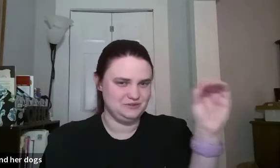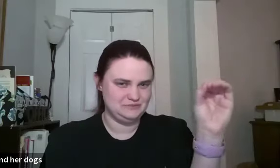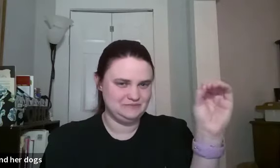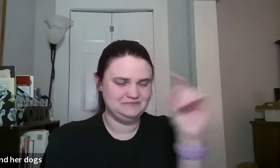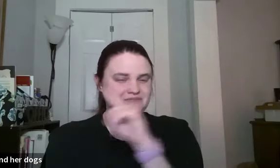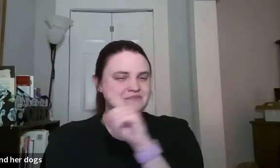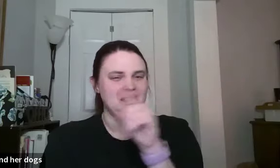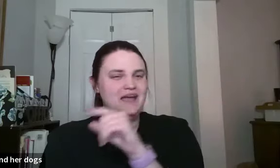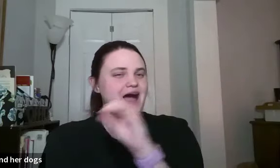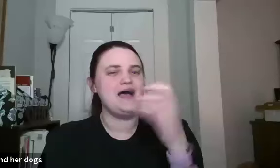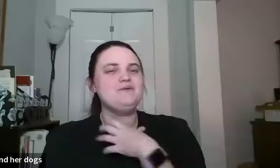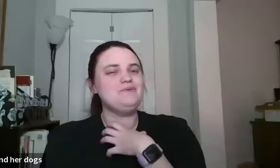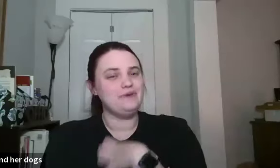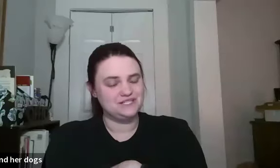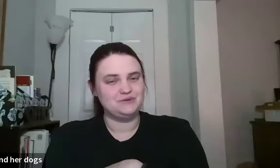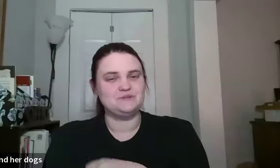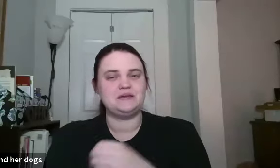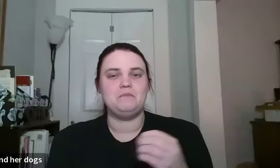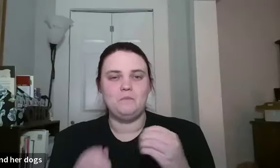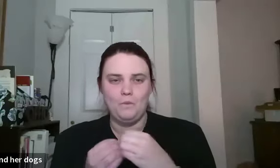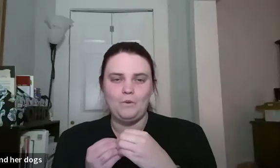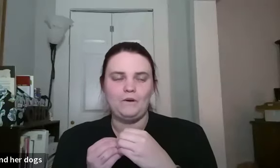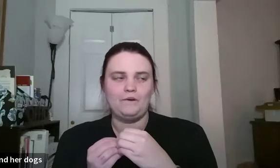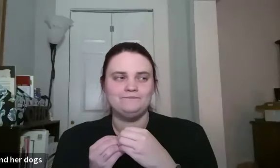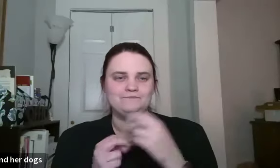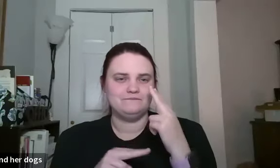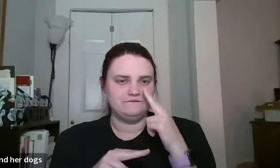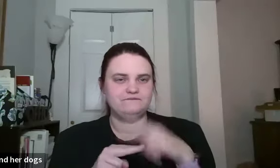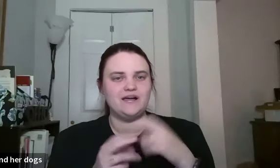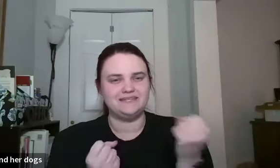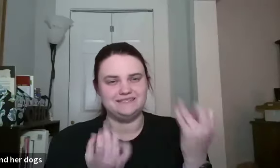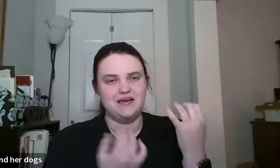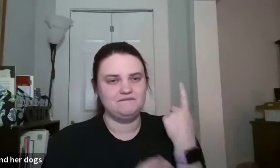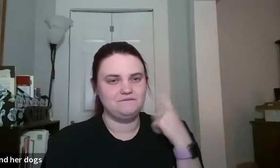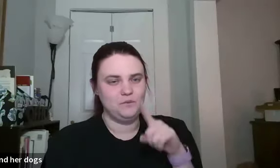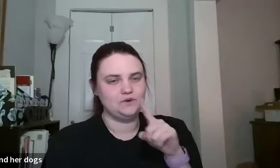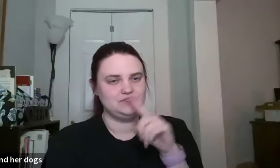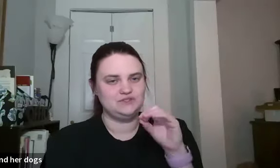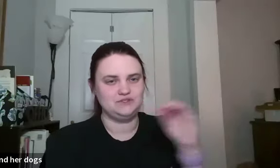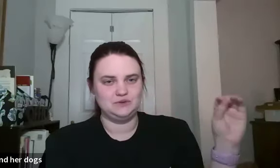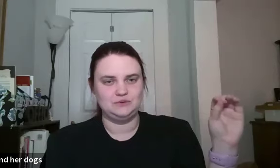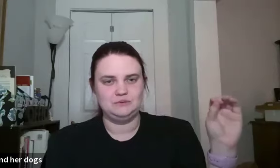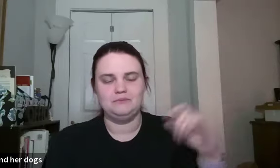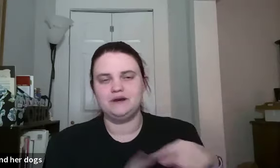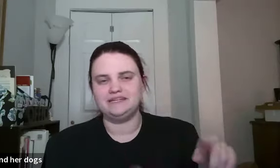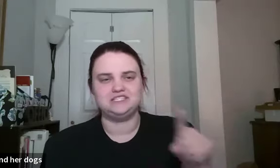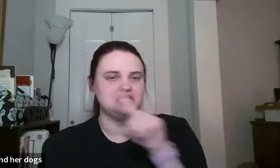Zoo. I wish there was a more fun sign for zoo, but it's